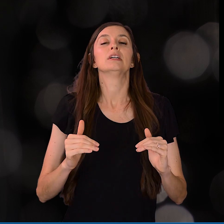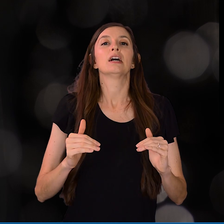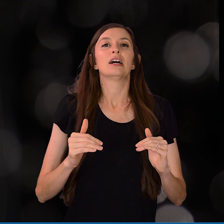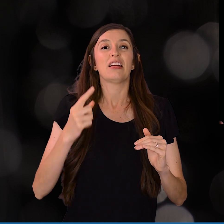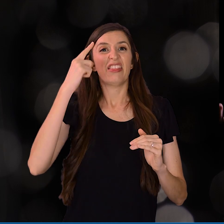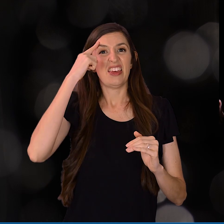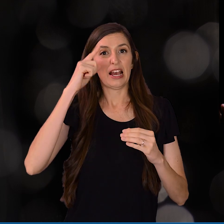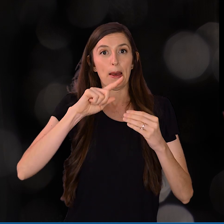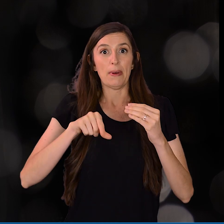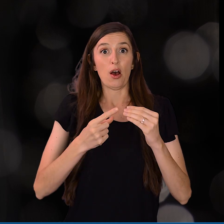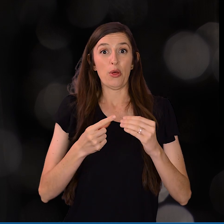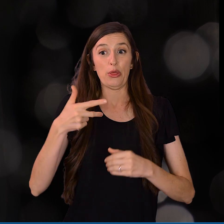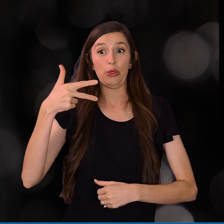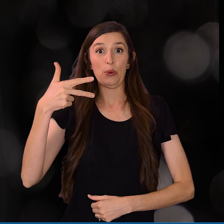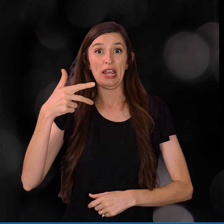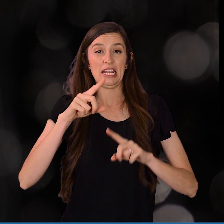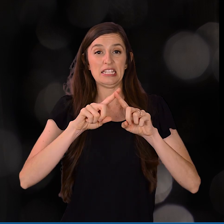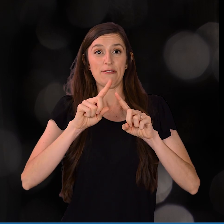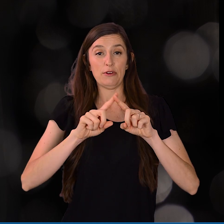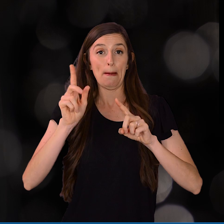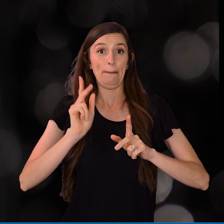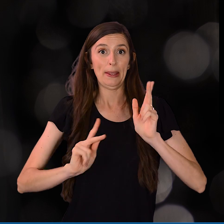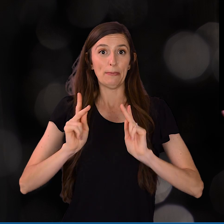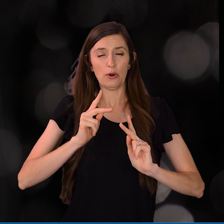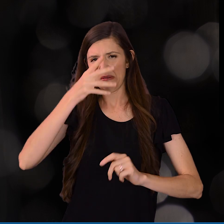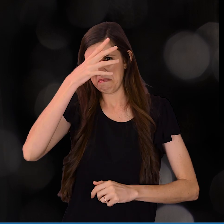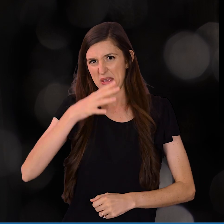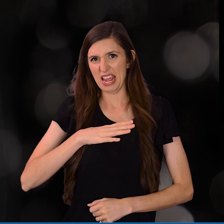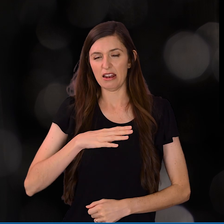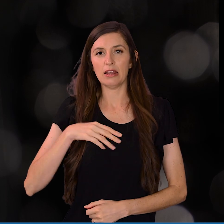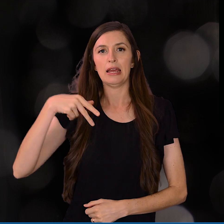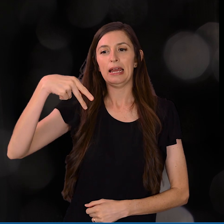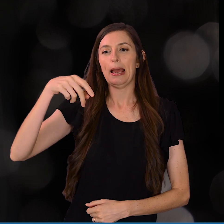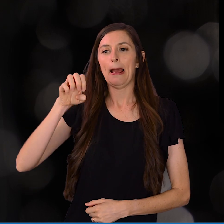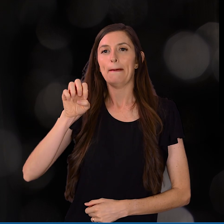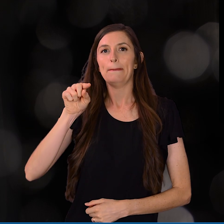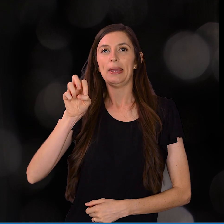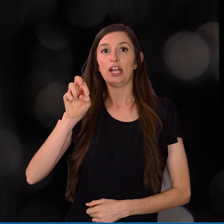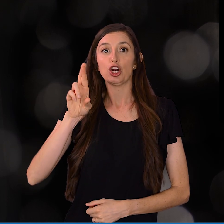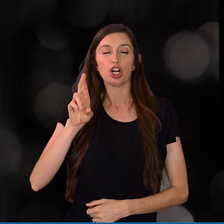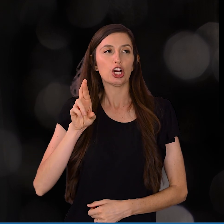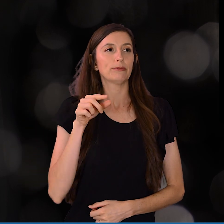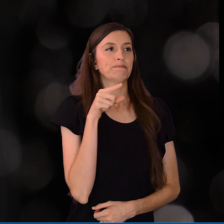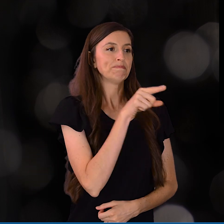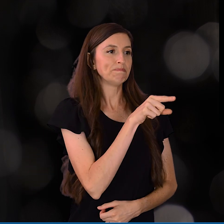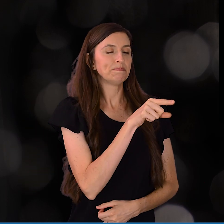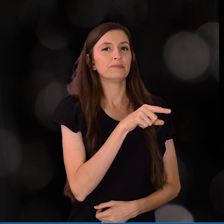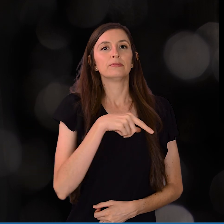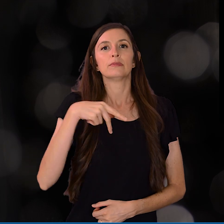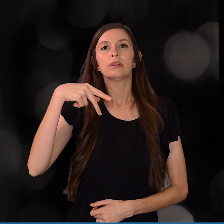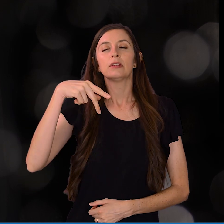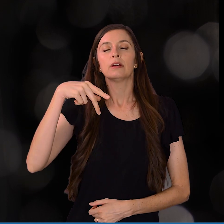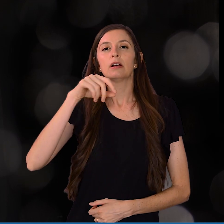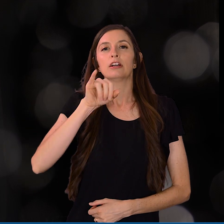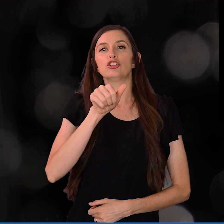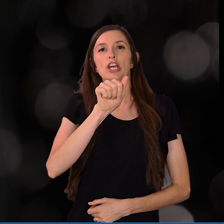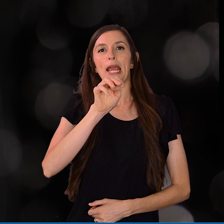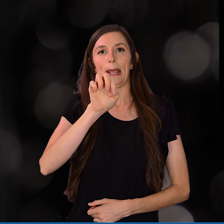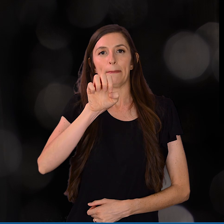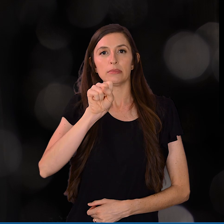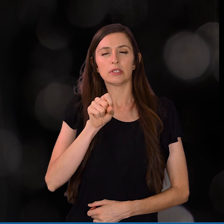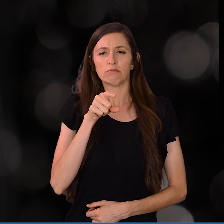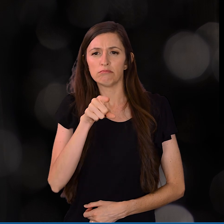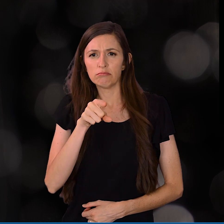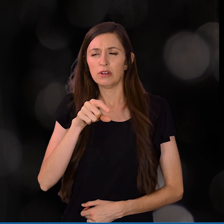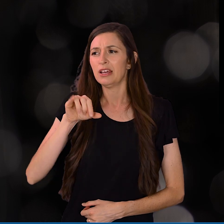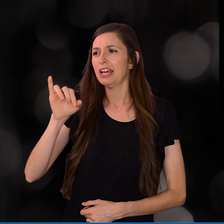John. I might think in the age I grew up in, Peter, Paul, and Mary. You could have it either way. But you think of these three persons, and